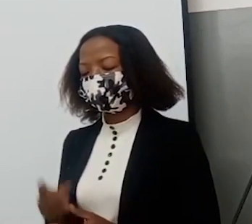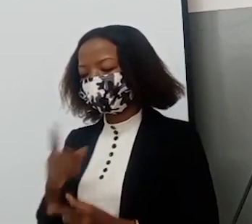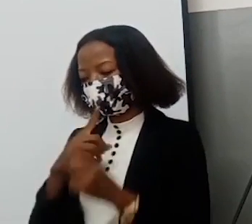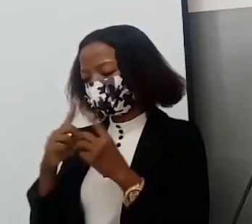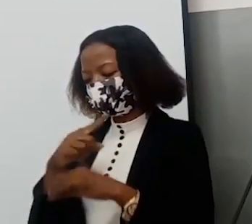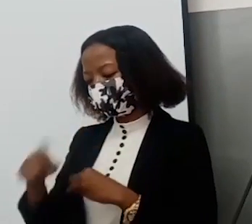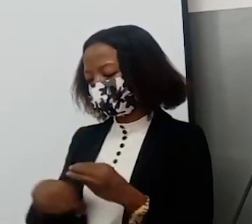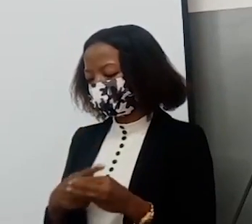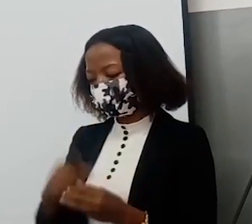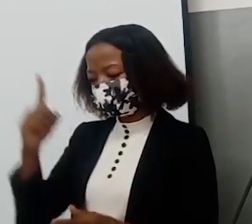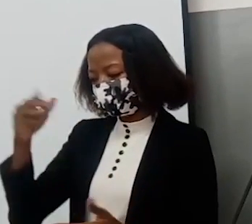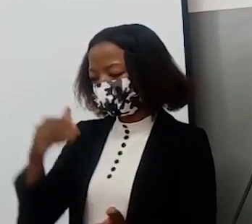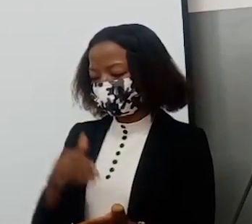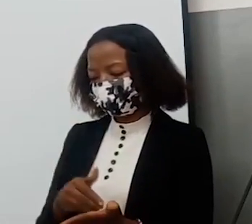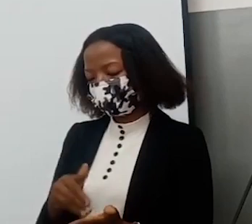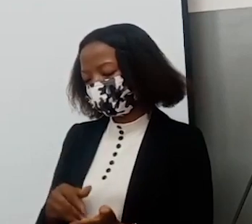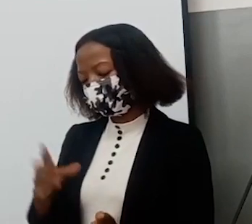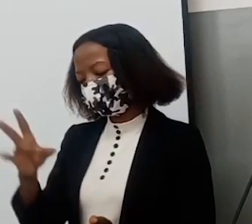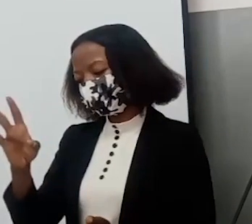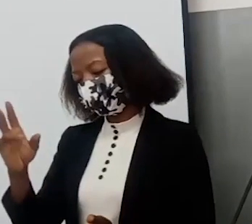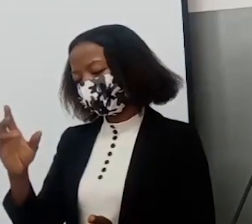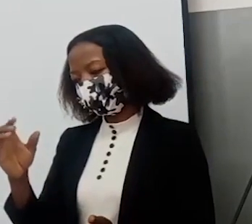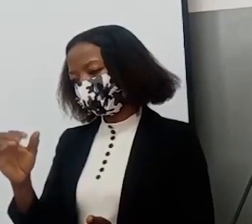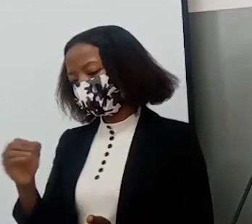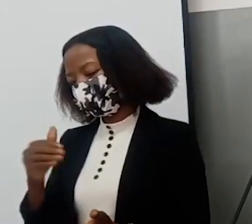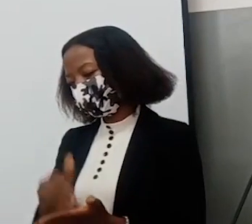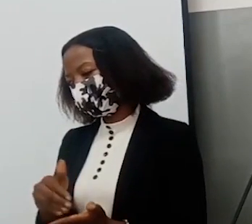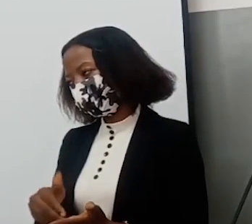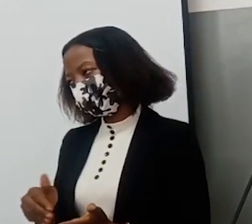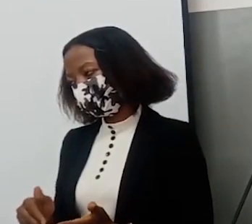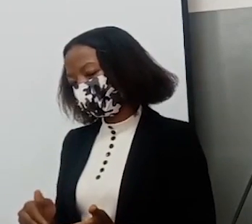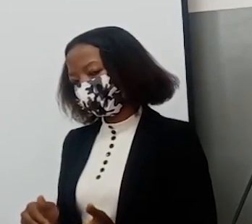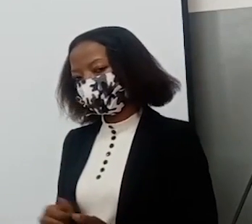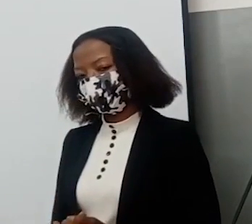around 170,000 in country.